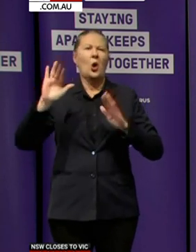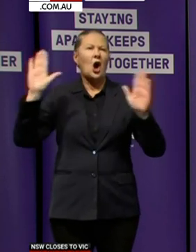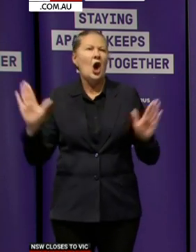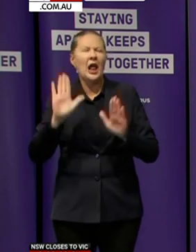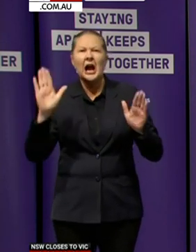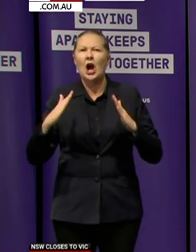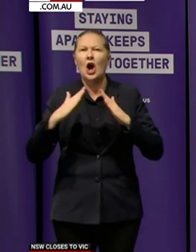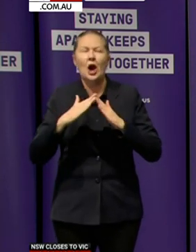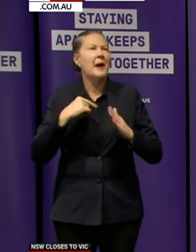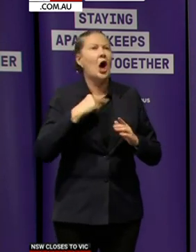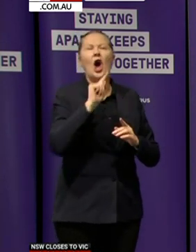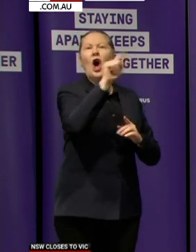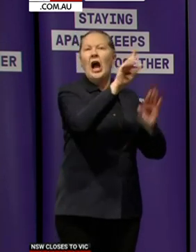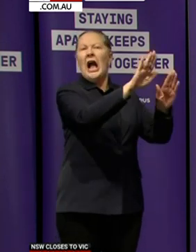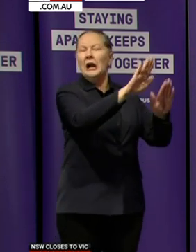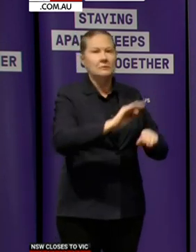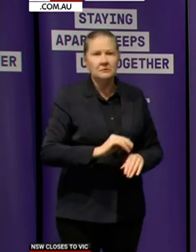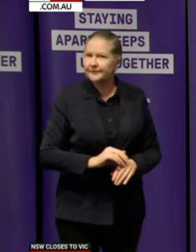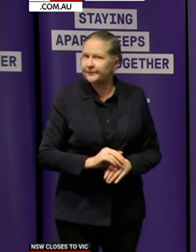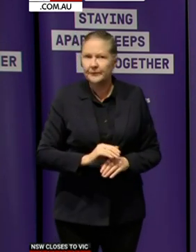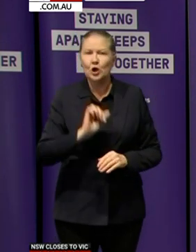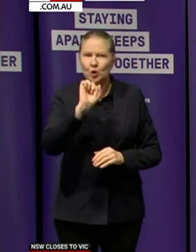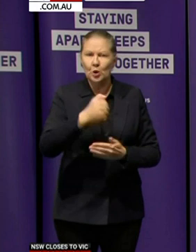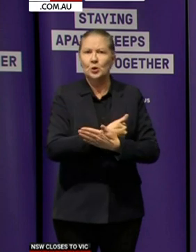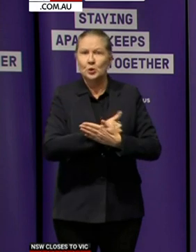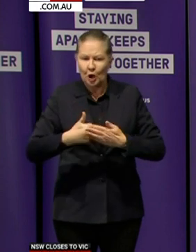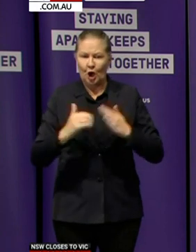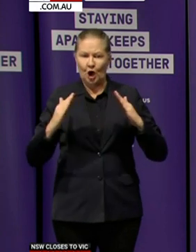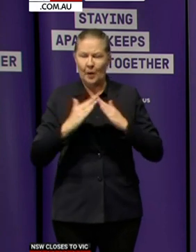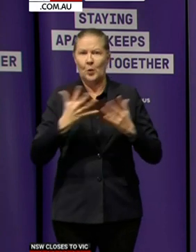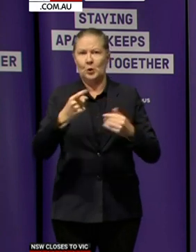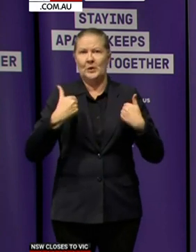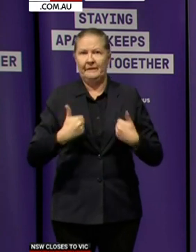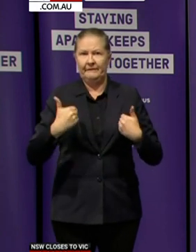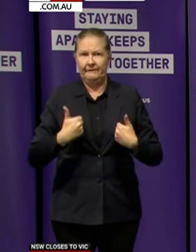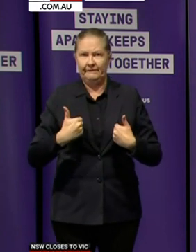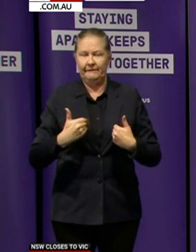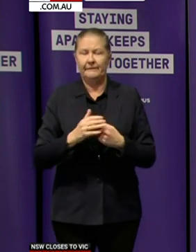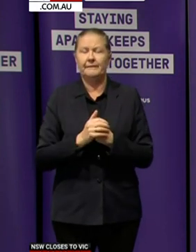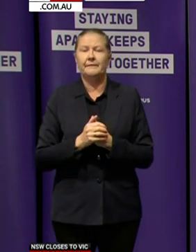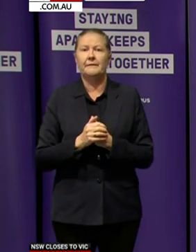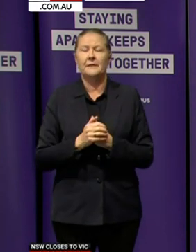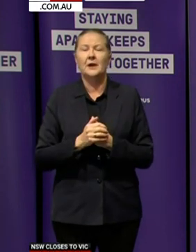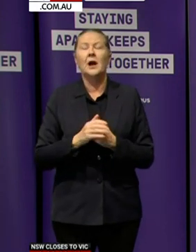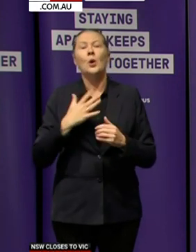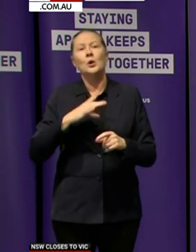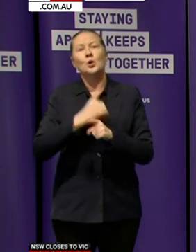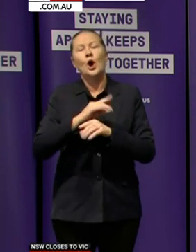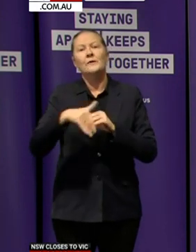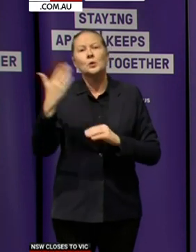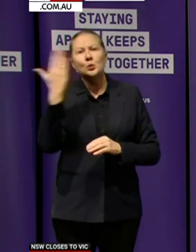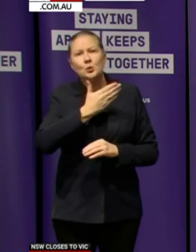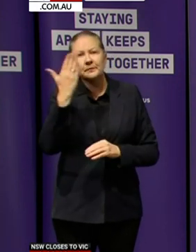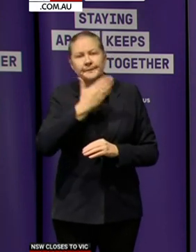be. In terms of schools, of course, this will be of great concern to parents,